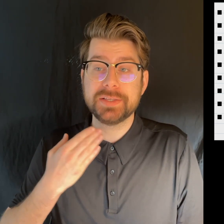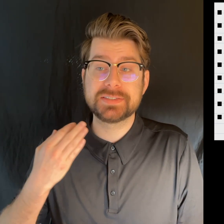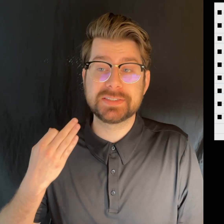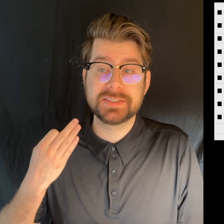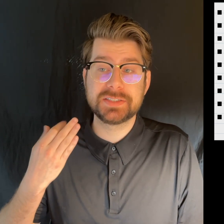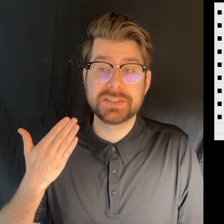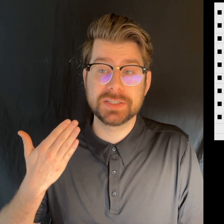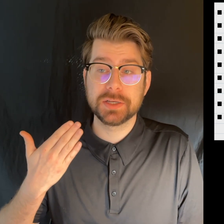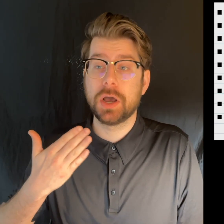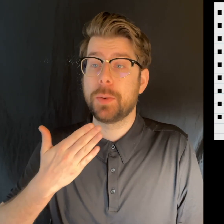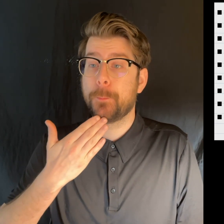Moist,